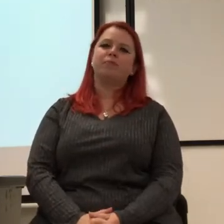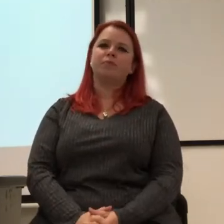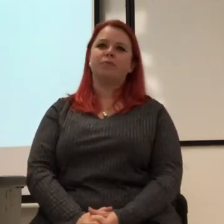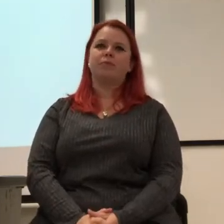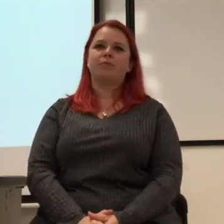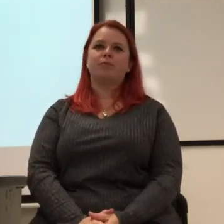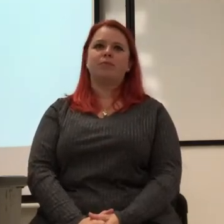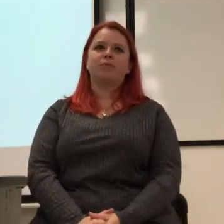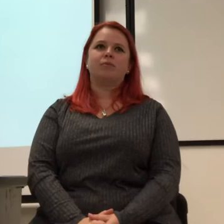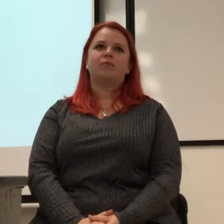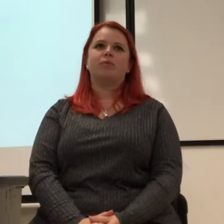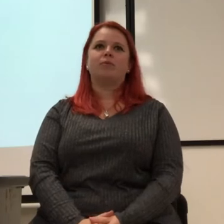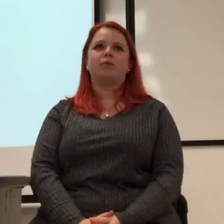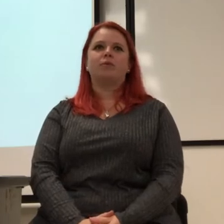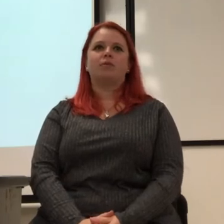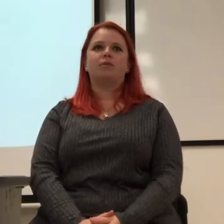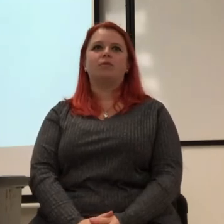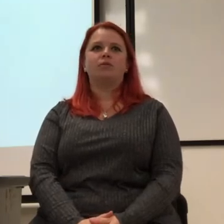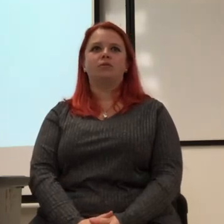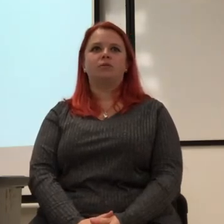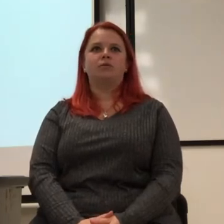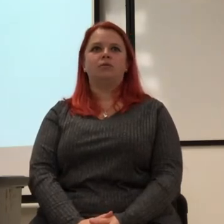is a